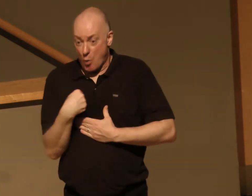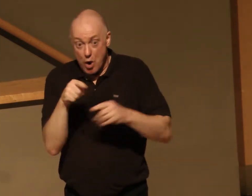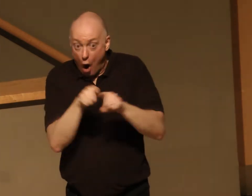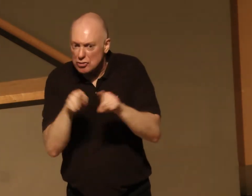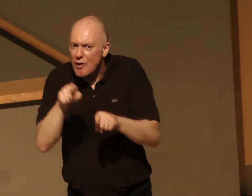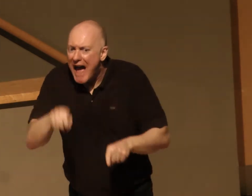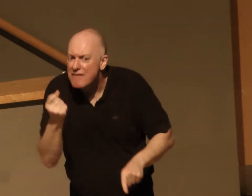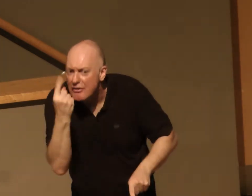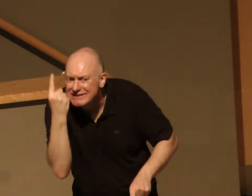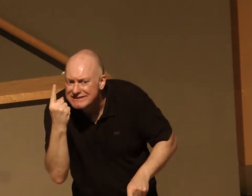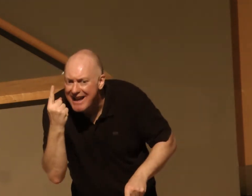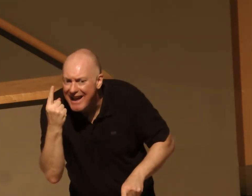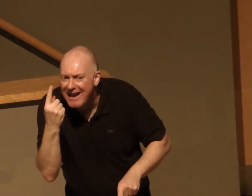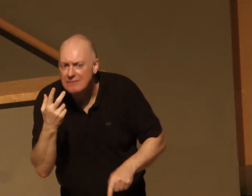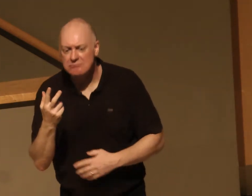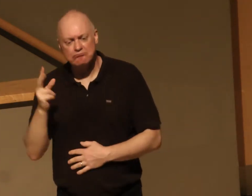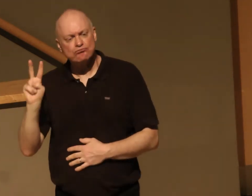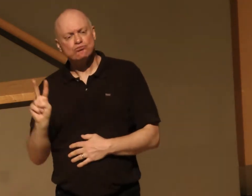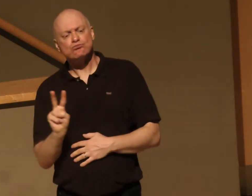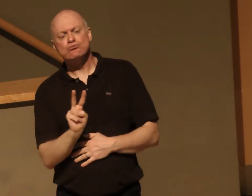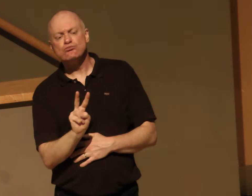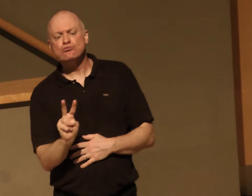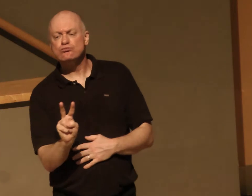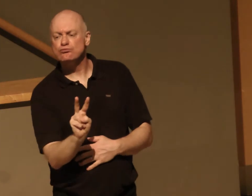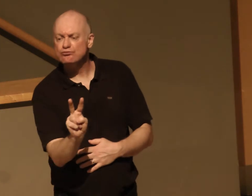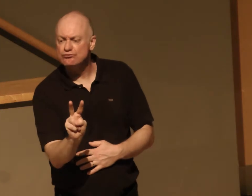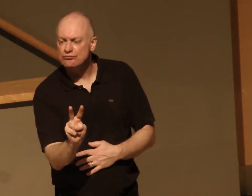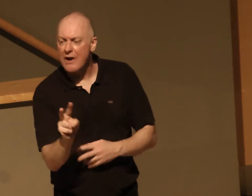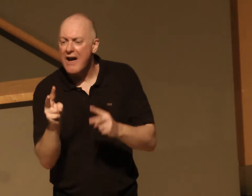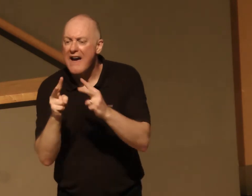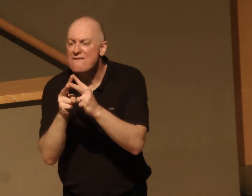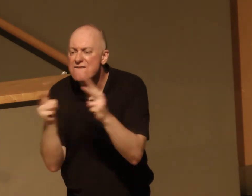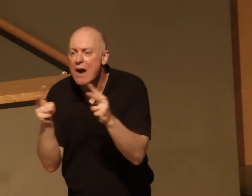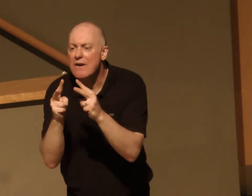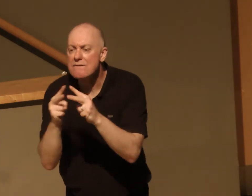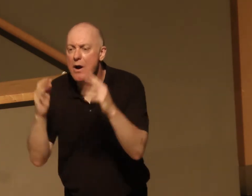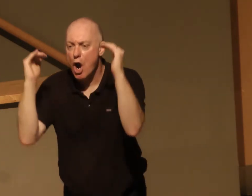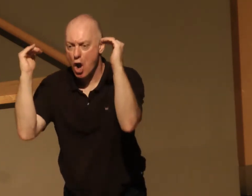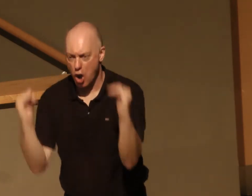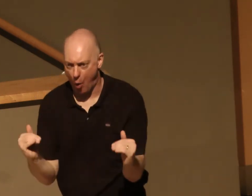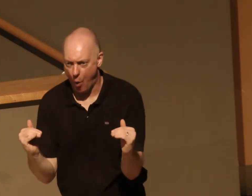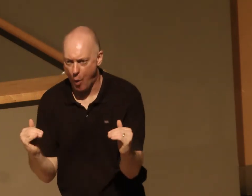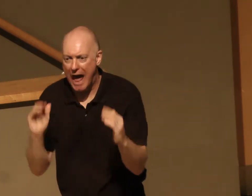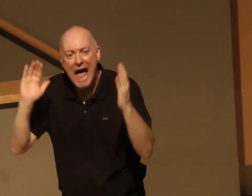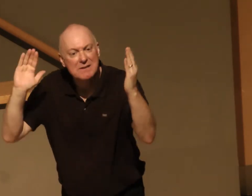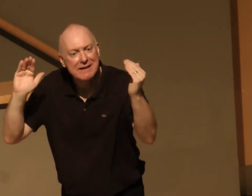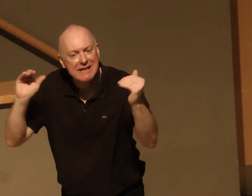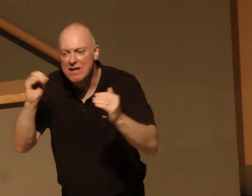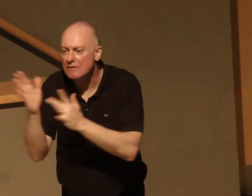understand that they were coming to the tomb, listen, with very, very low expectations of Jesus Christ.